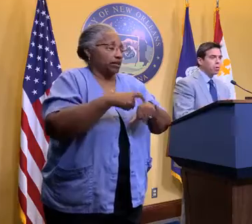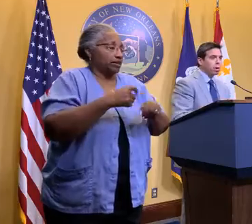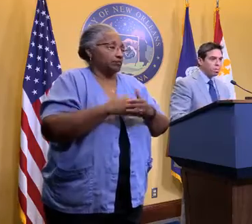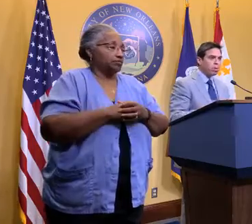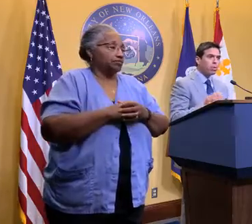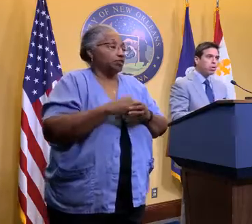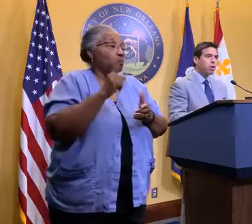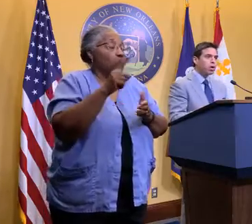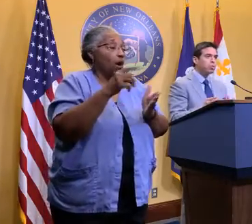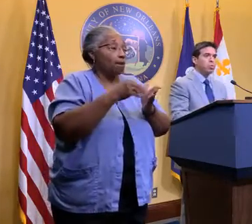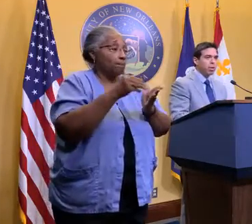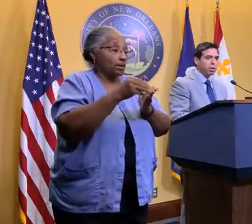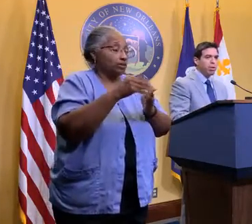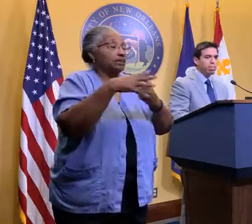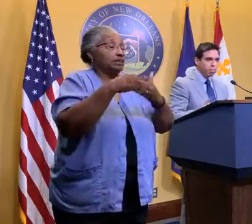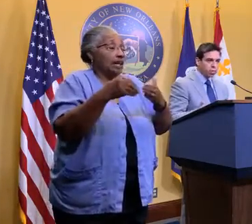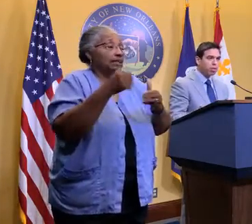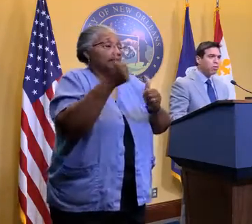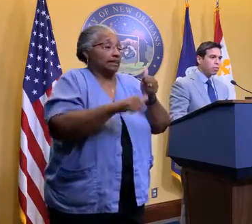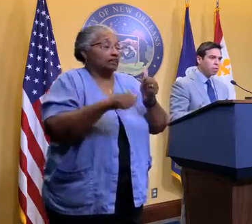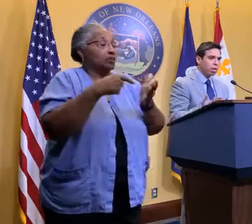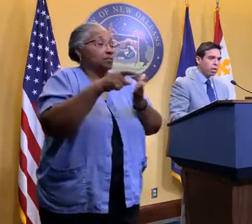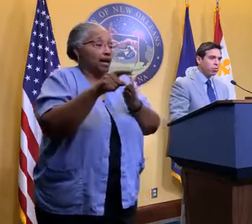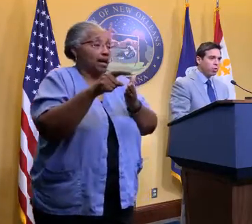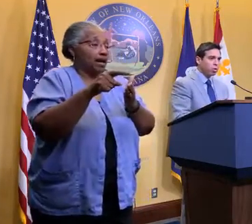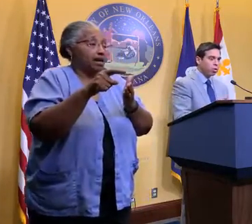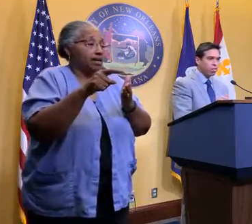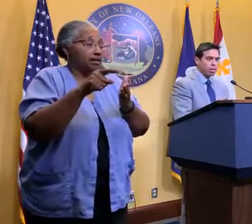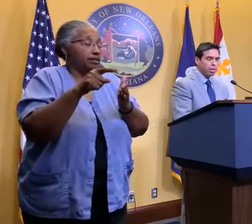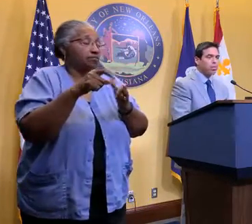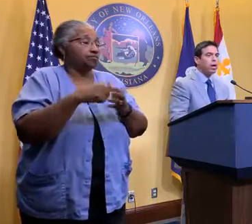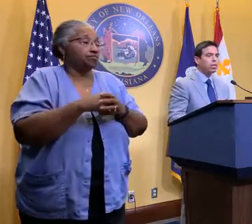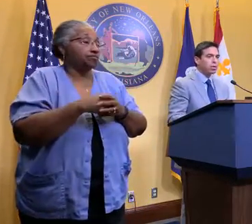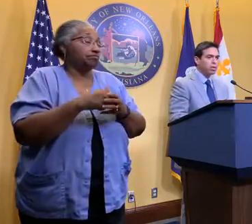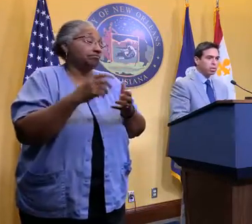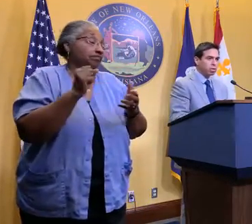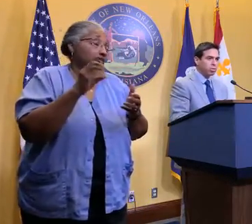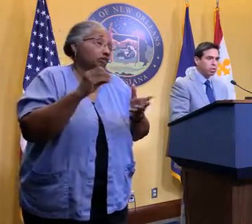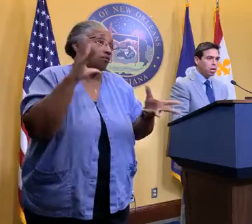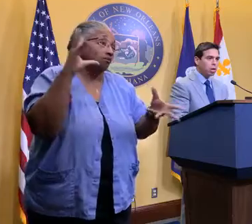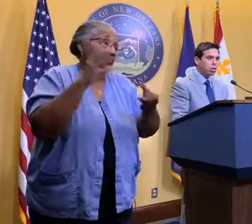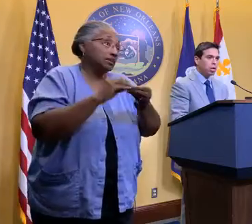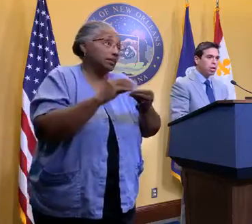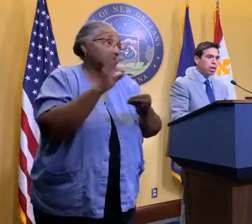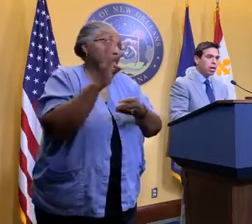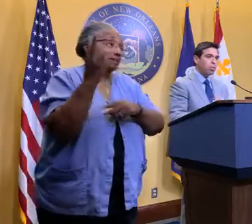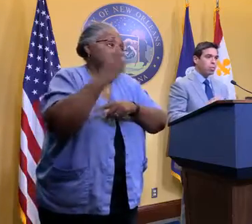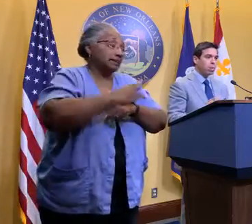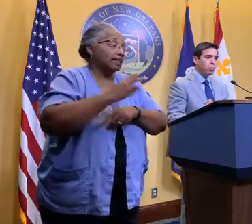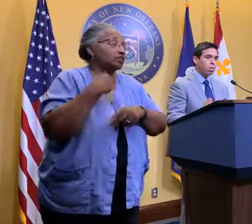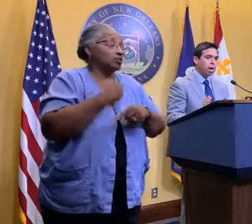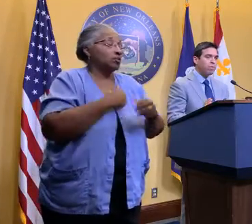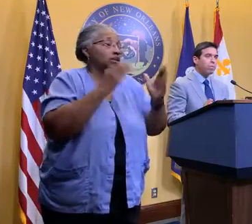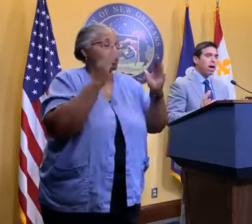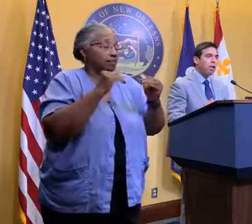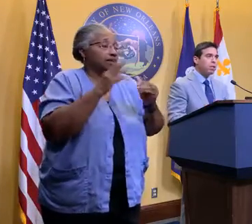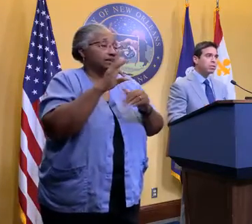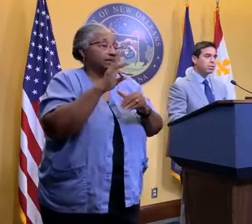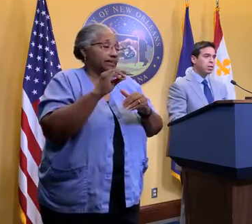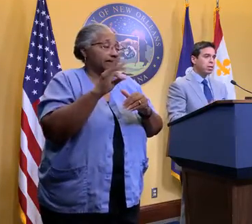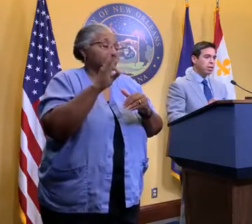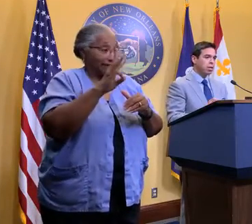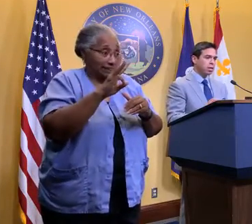Yeah, $1 million per pay period. So 6 furlough days, we're expecting approximately about $6 million. Remember, we have